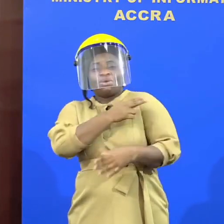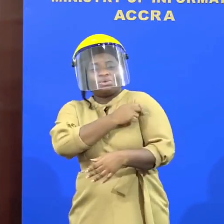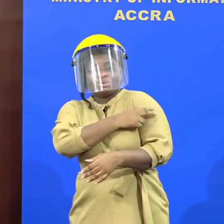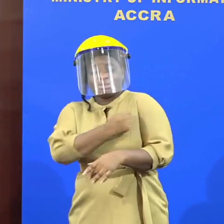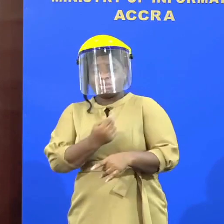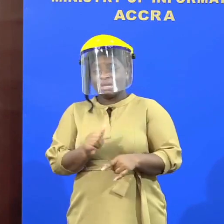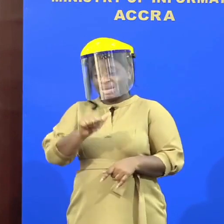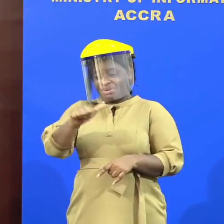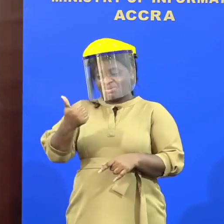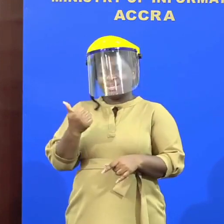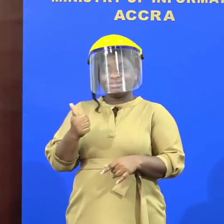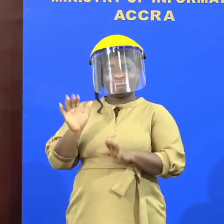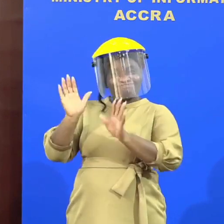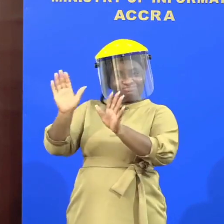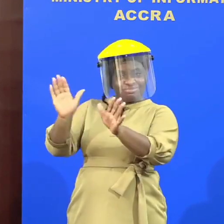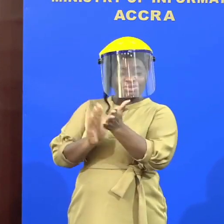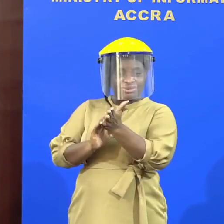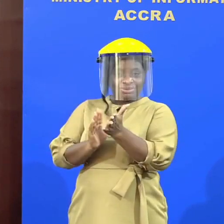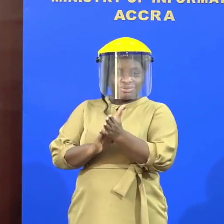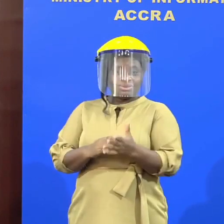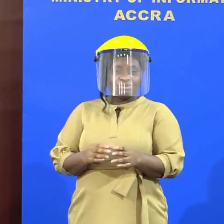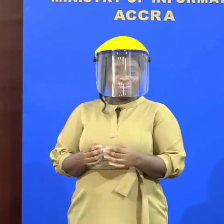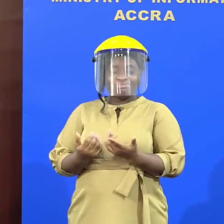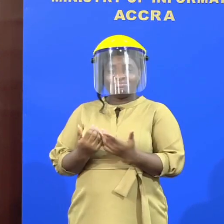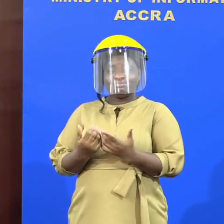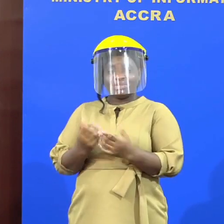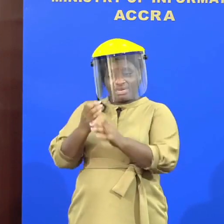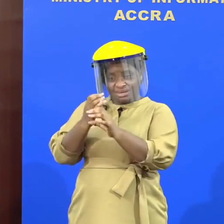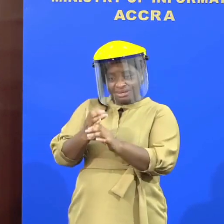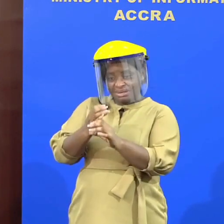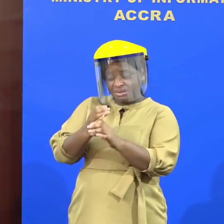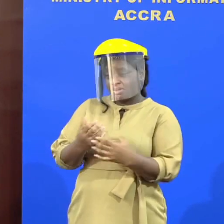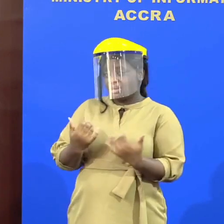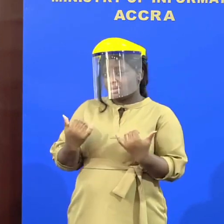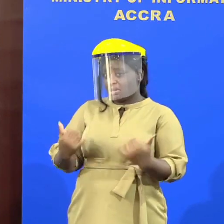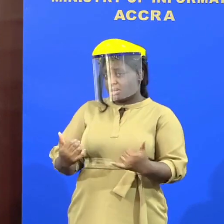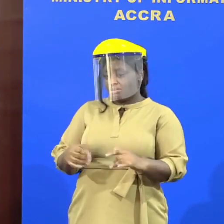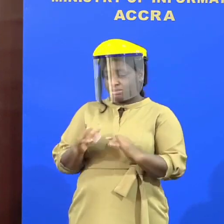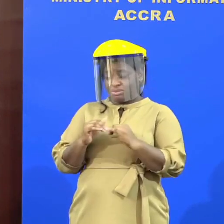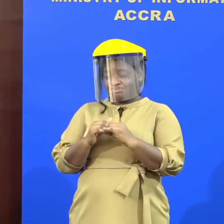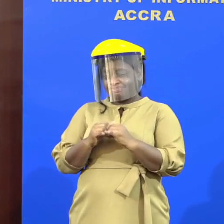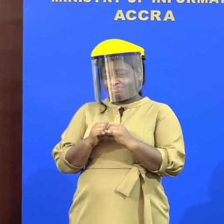asymptomatic and up and about with the work, and they are currently in isolation.